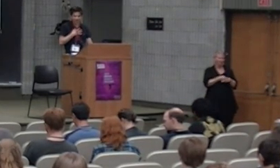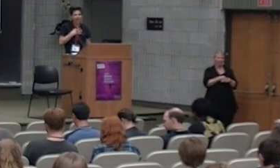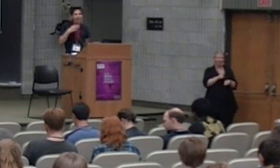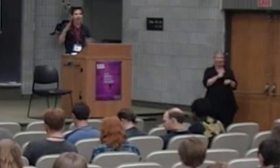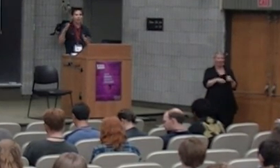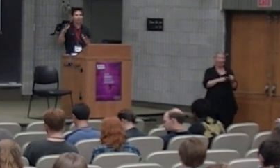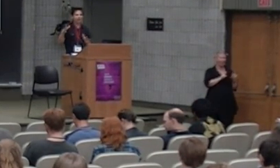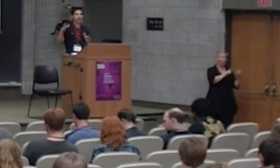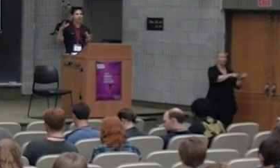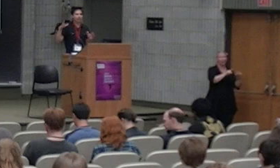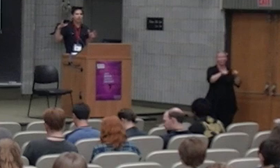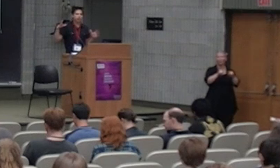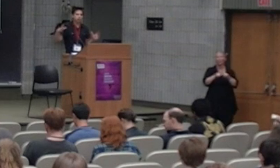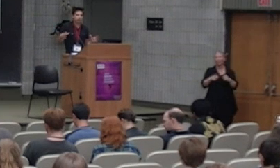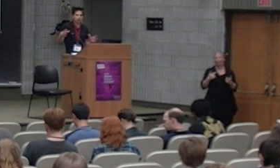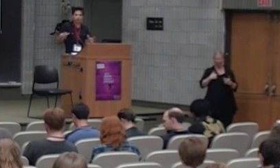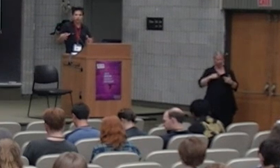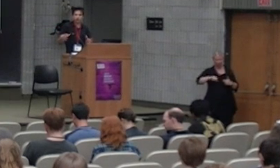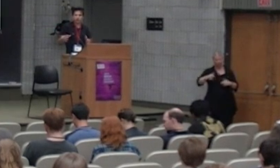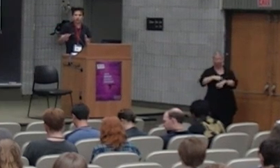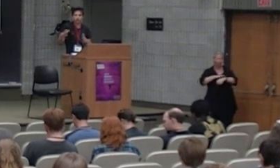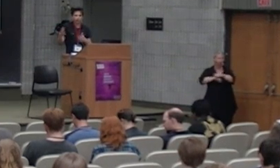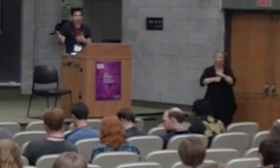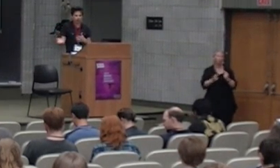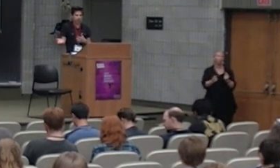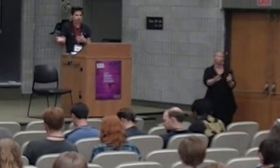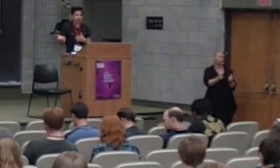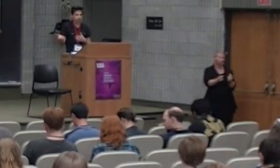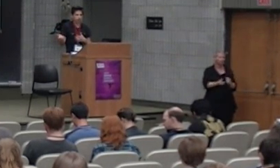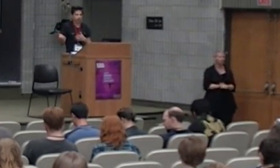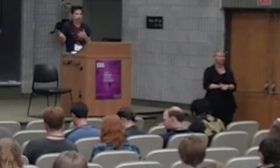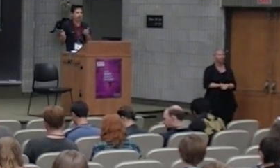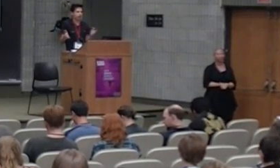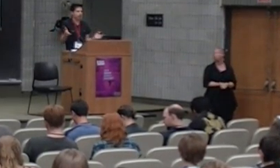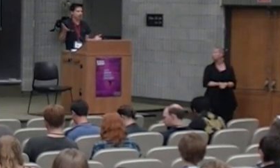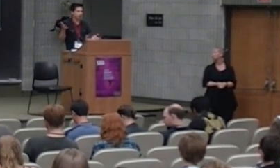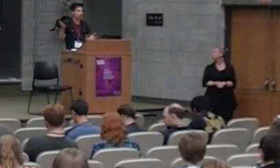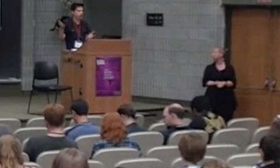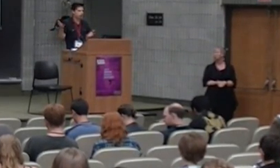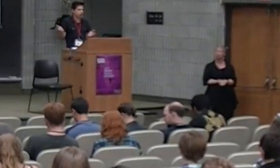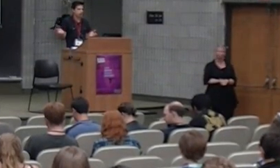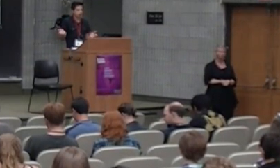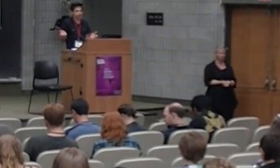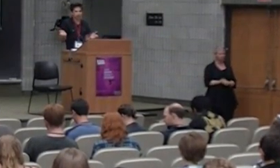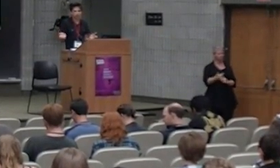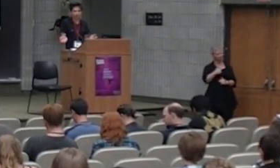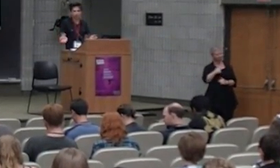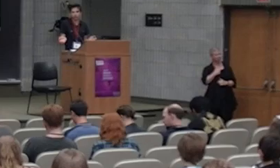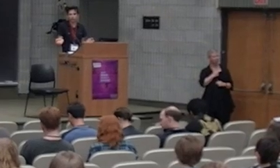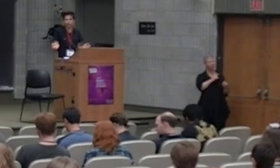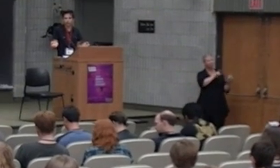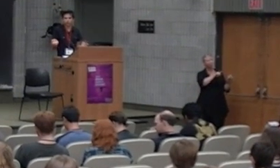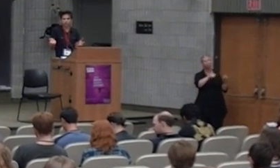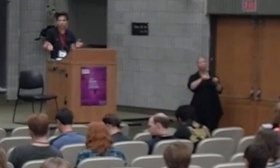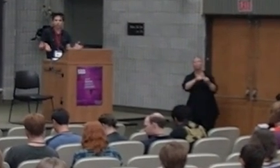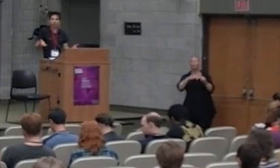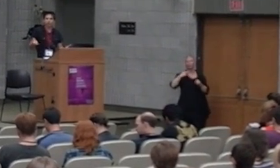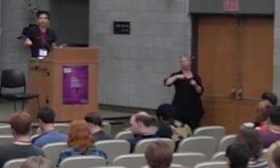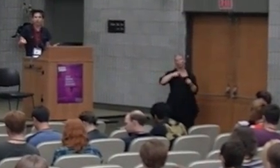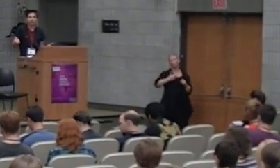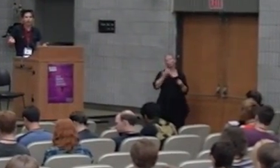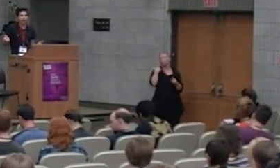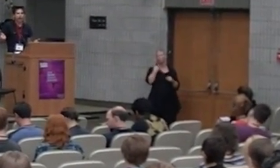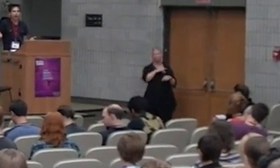busy today. But it's really, really, when I've been at conferences and I know other people have expressed similar interests or